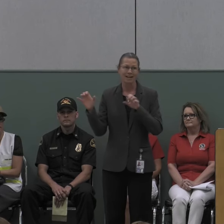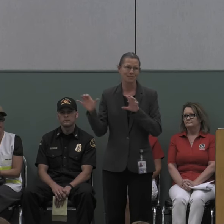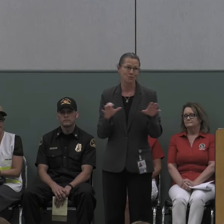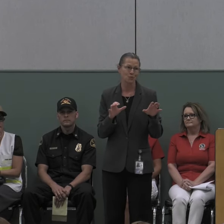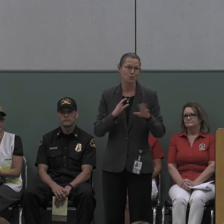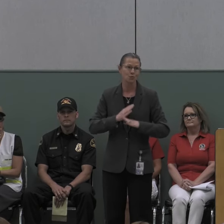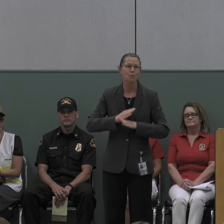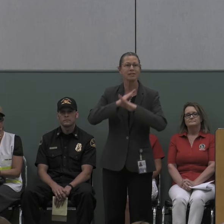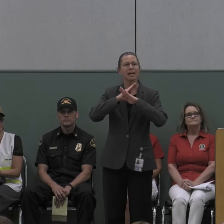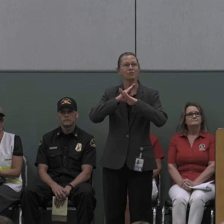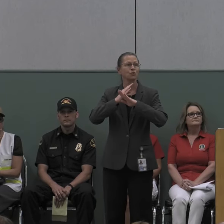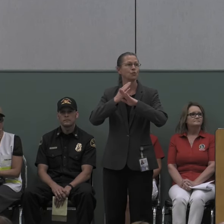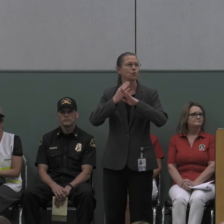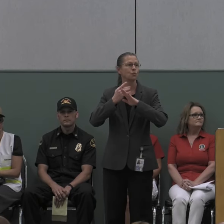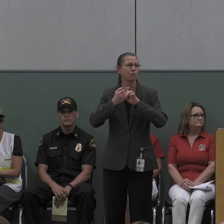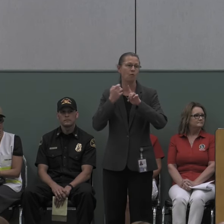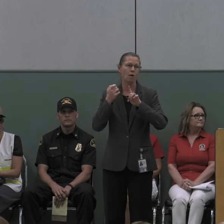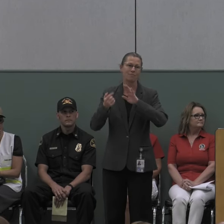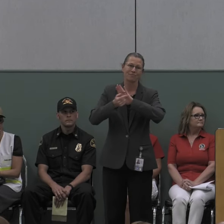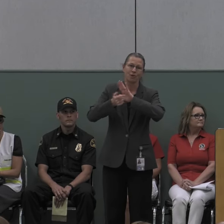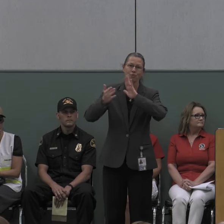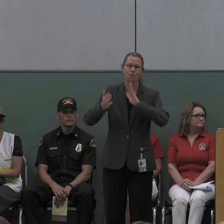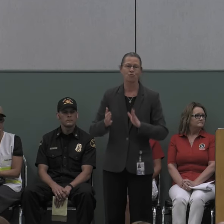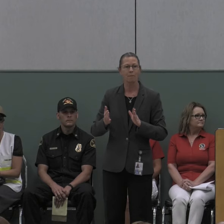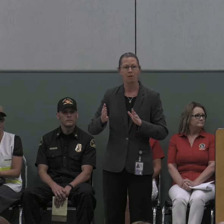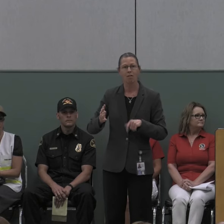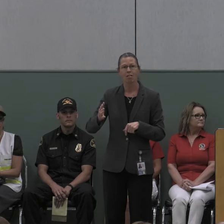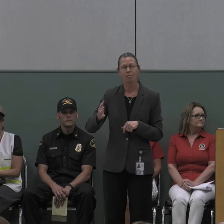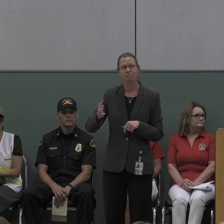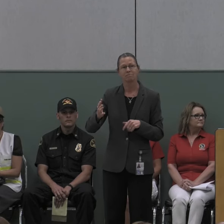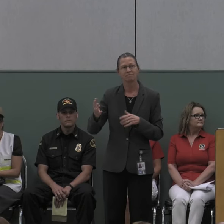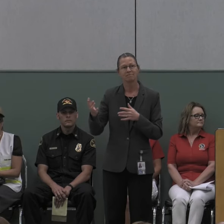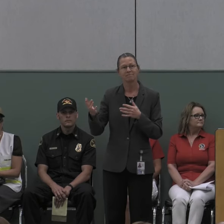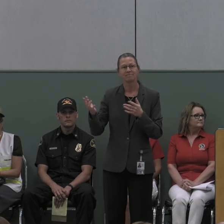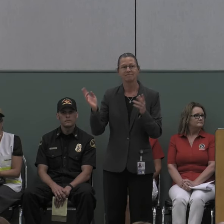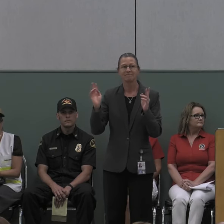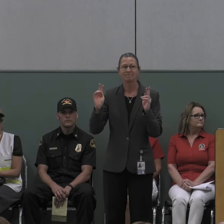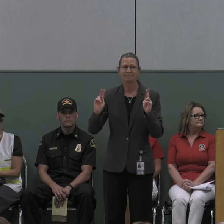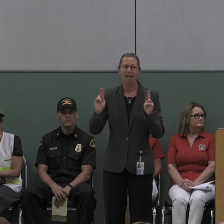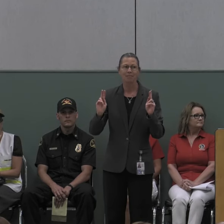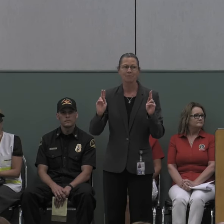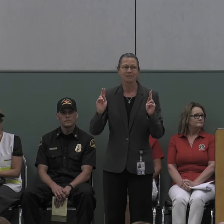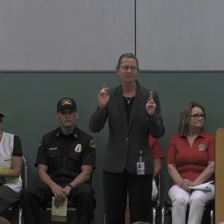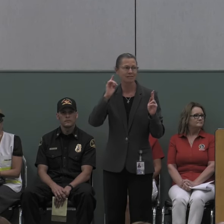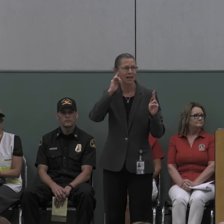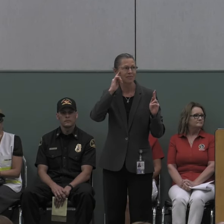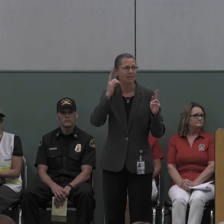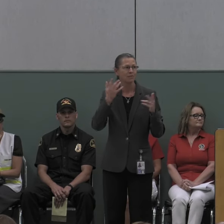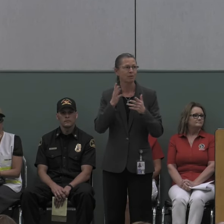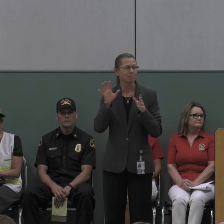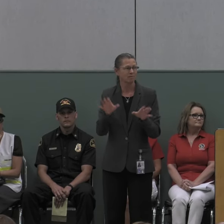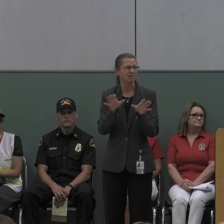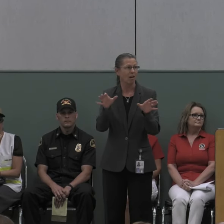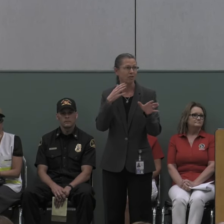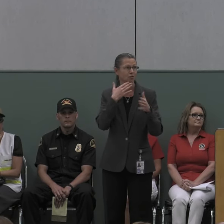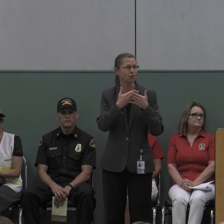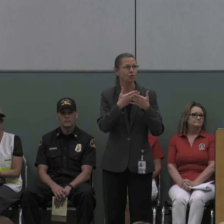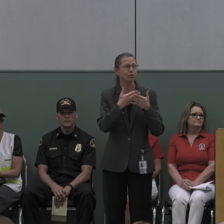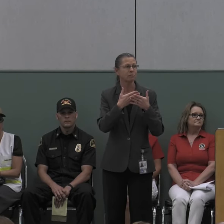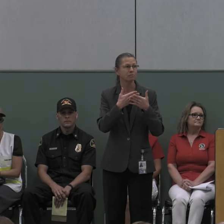element, and I think we've done a good job in doing that.